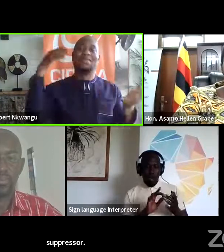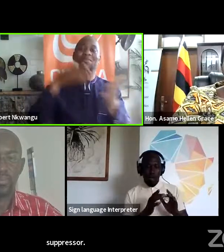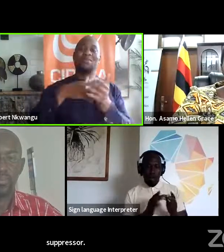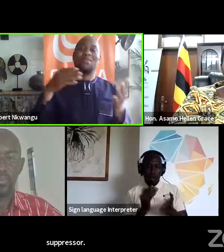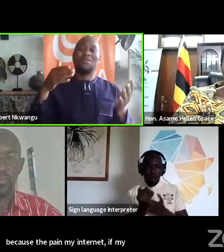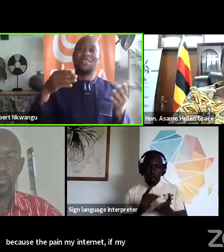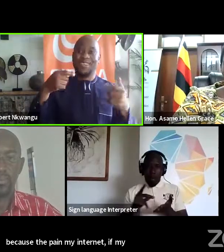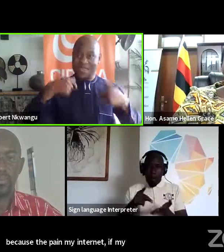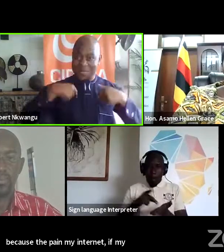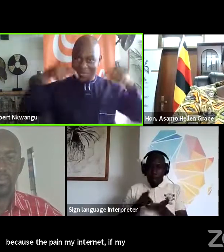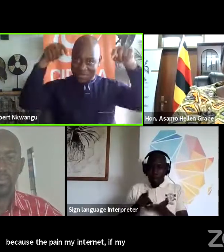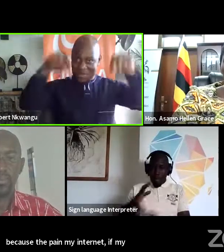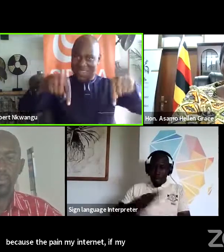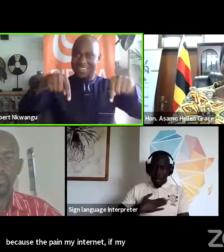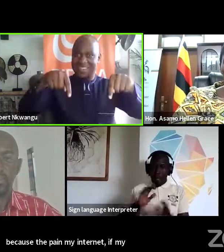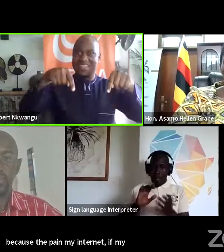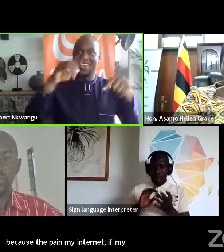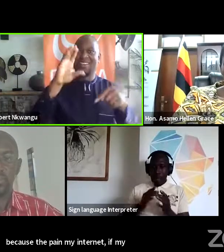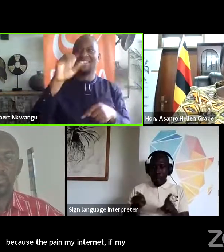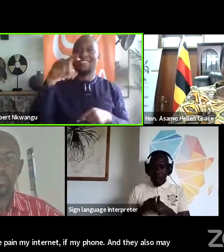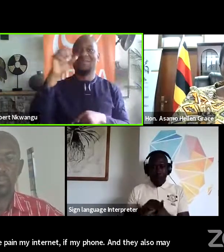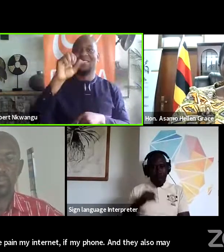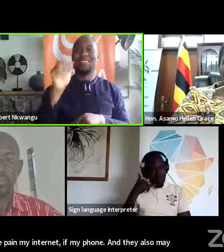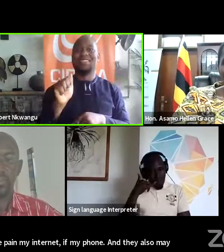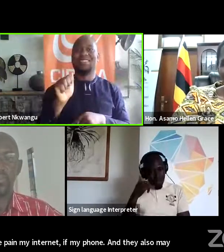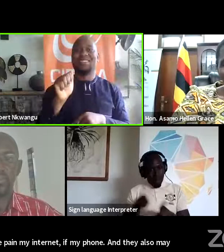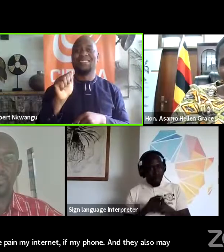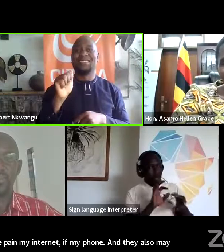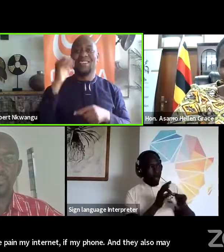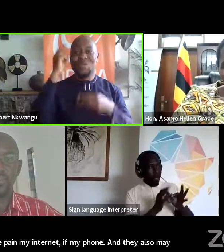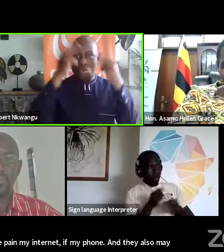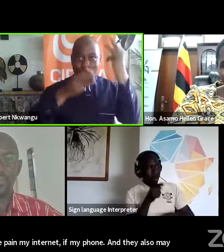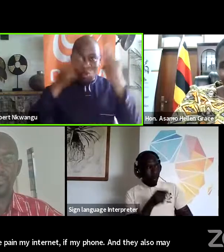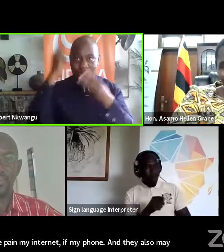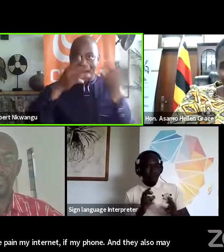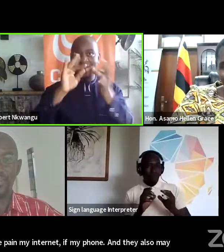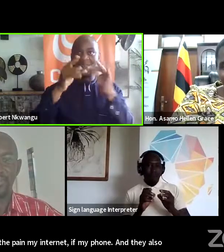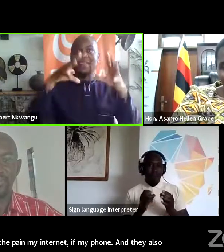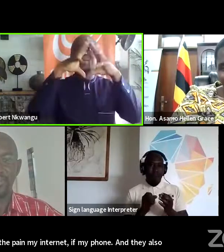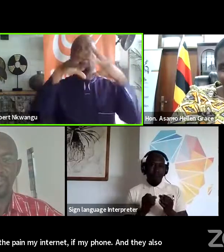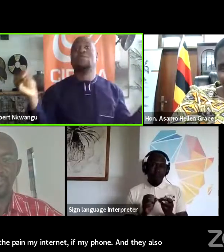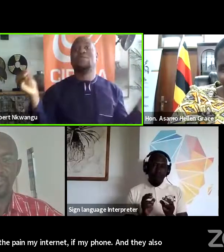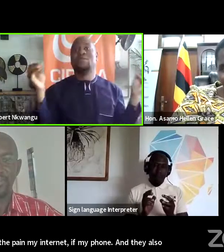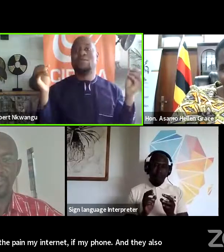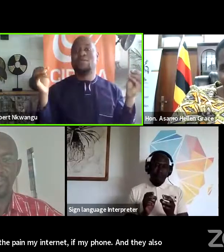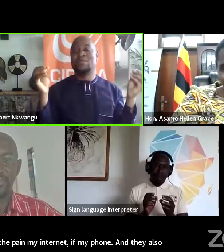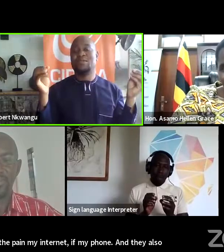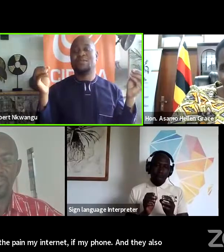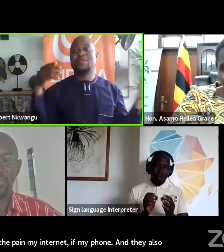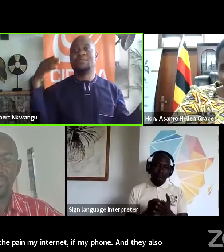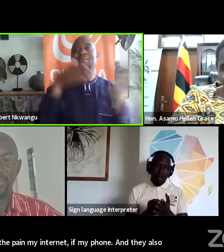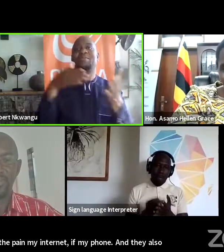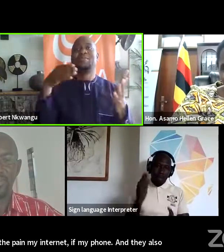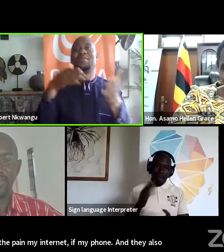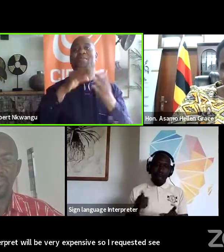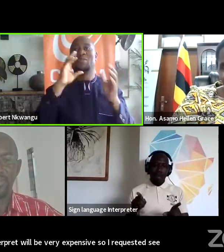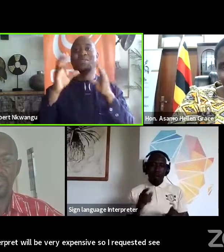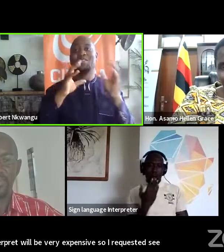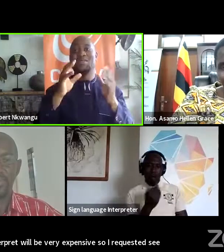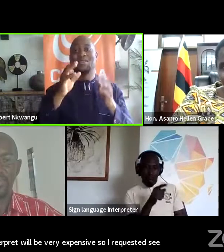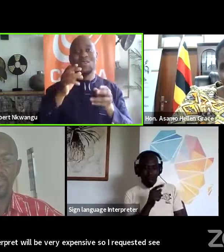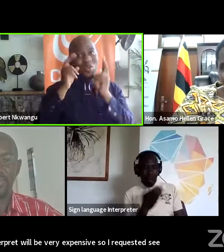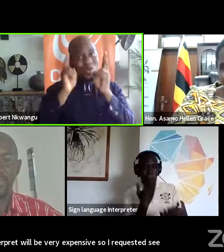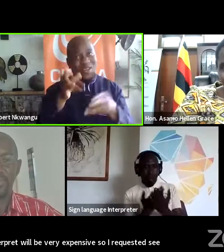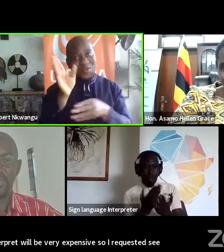with my phone and also my interpreter will be very expensive. So I requested CPESA, I mean, to use